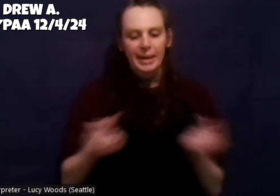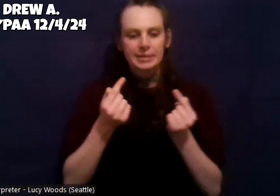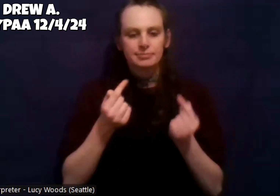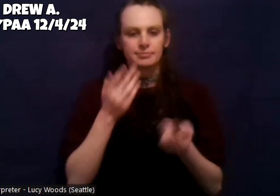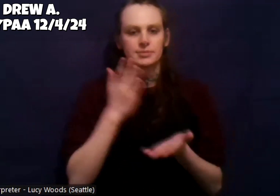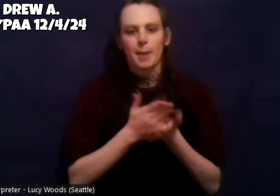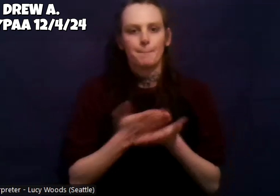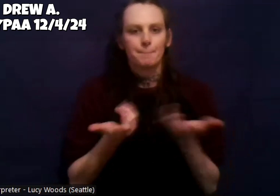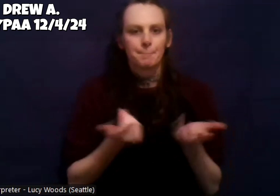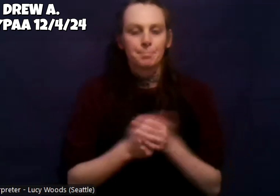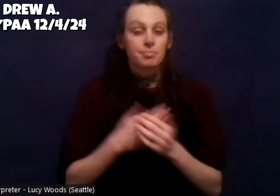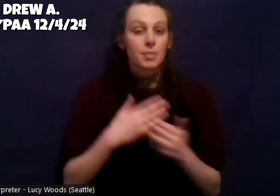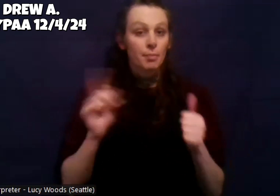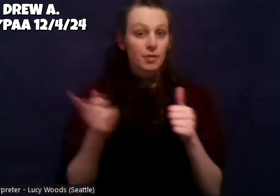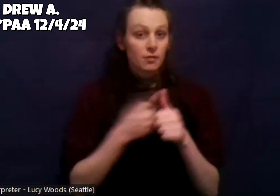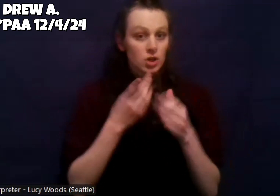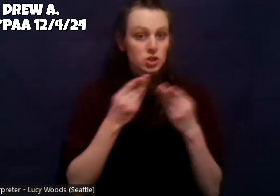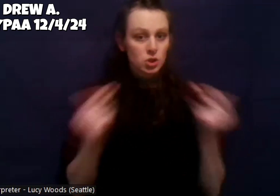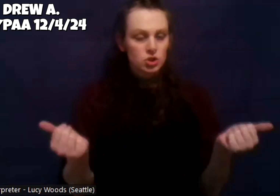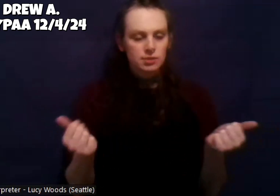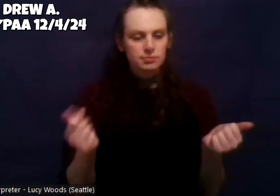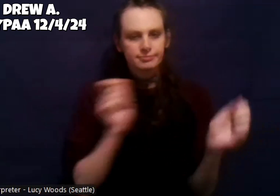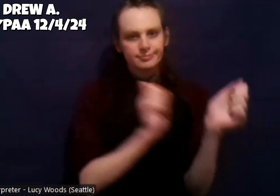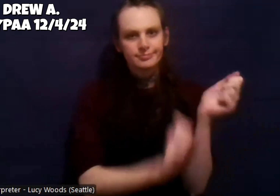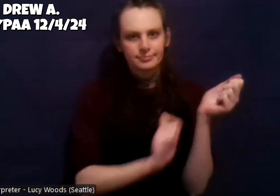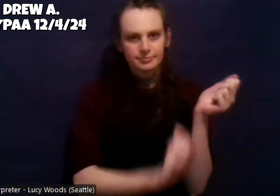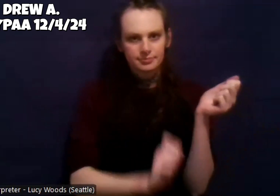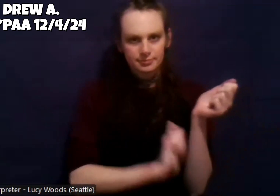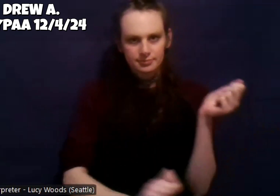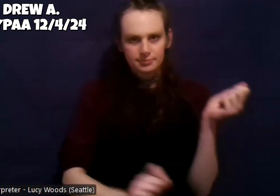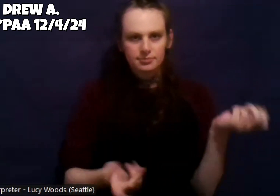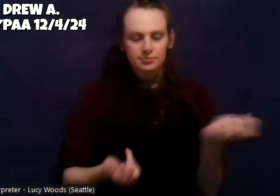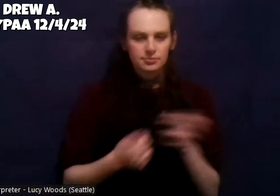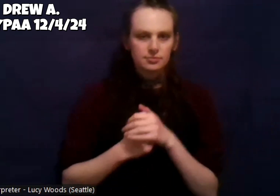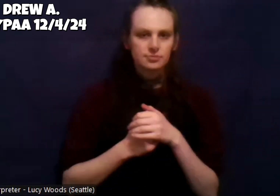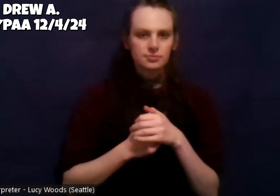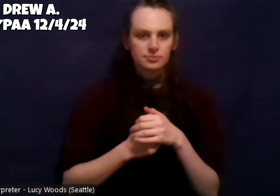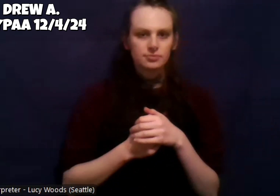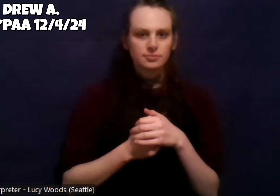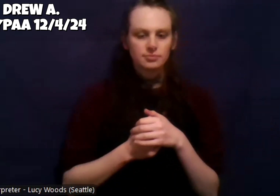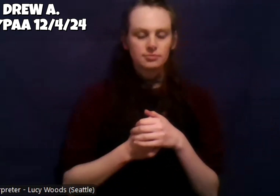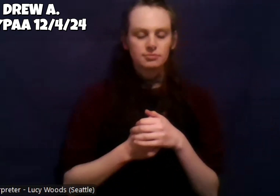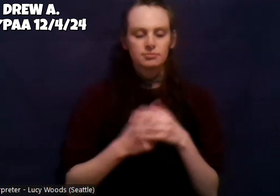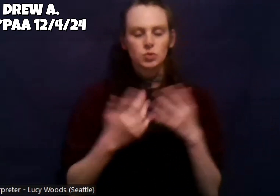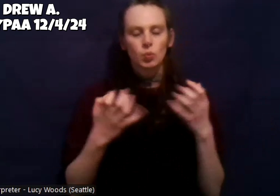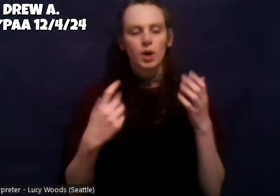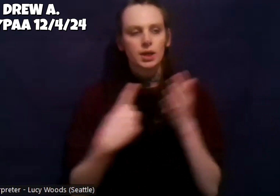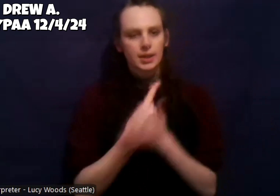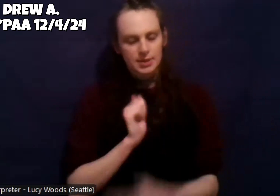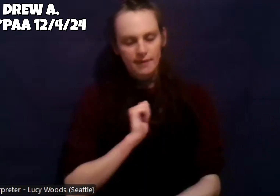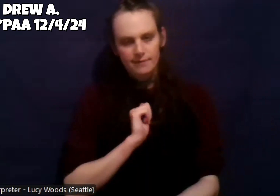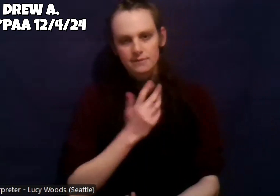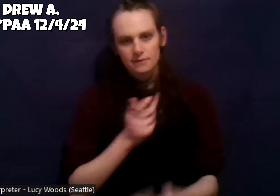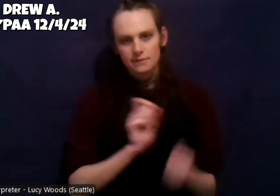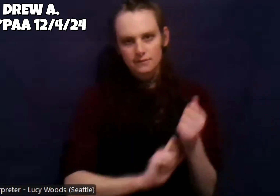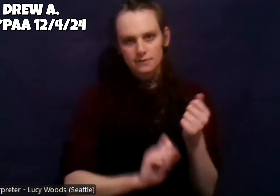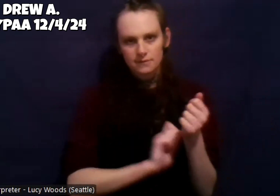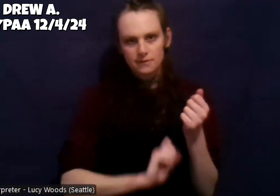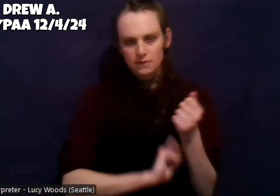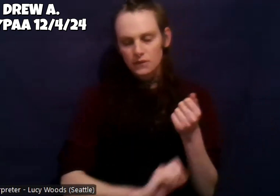solution was self-harm and um, suicidal ideation,